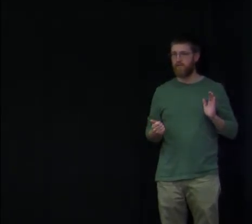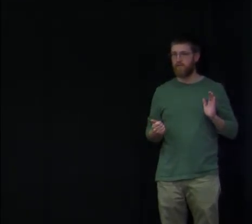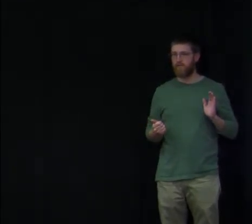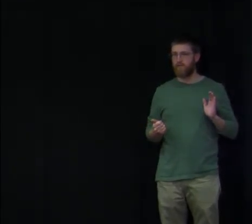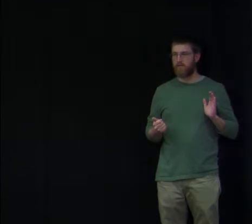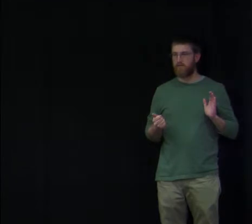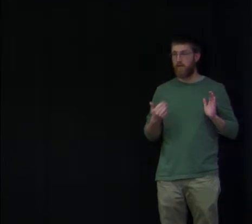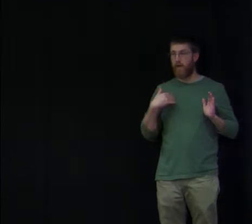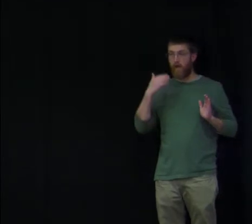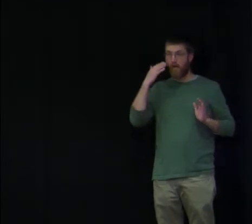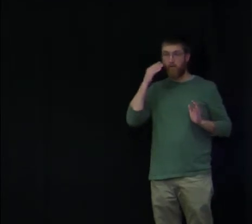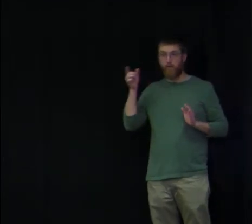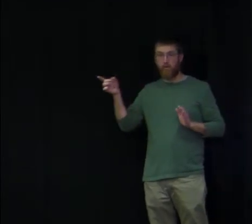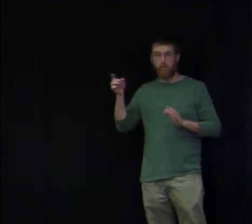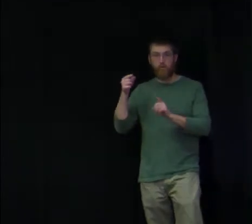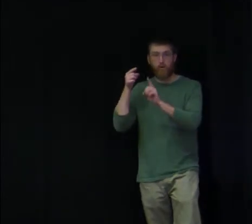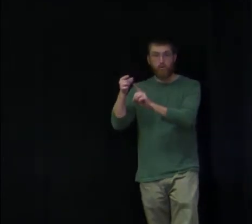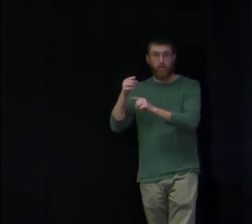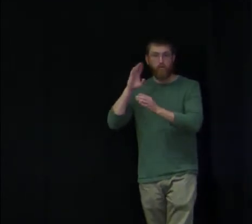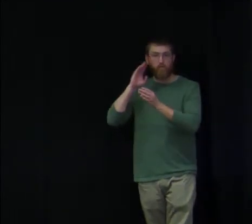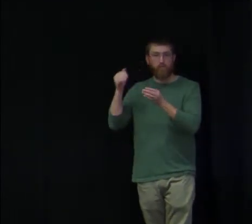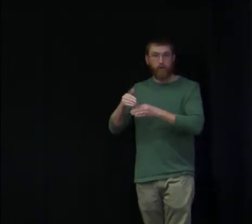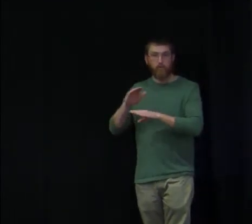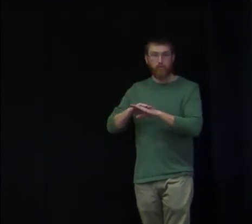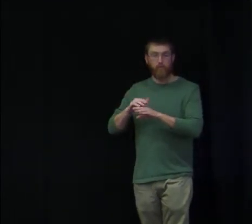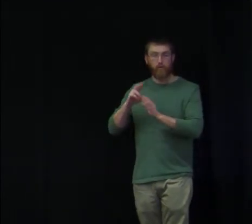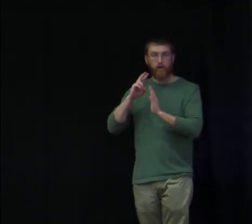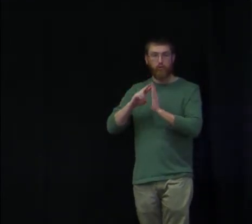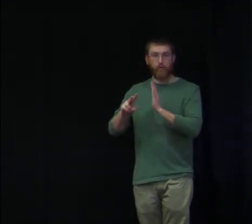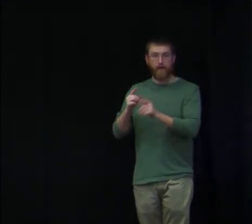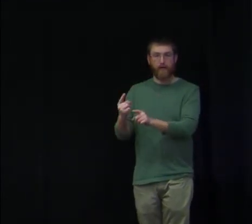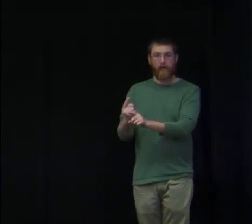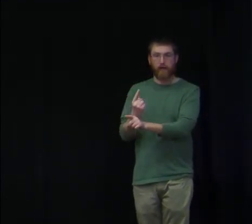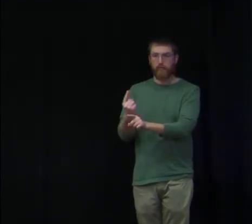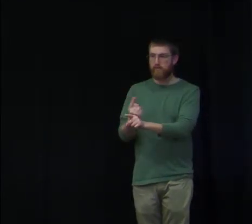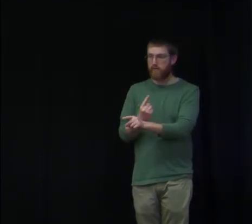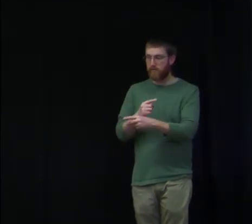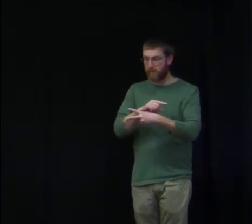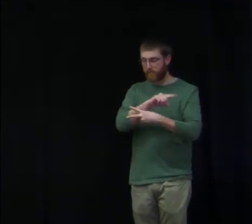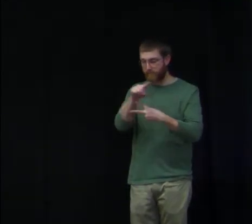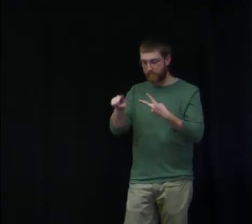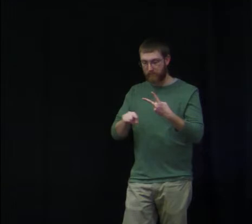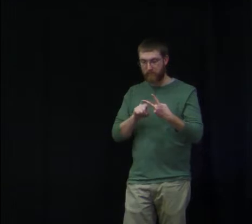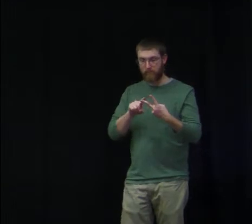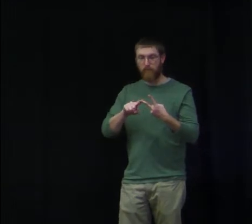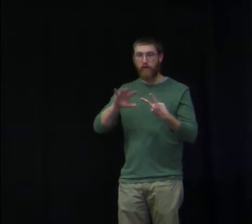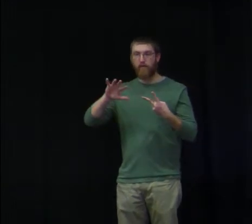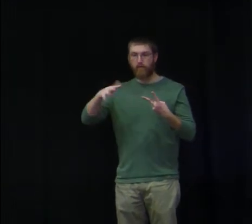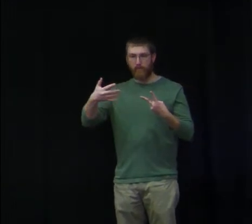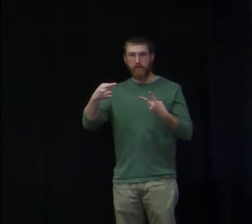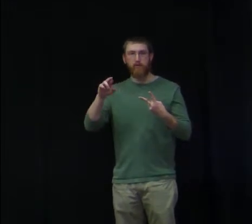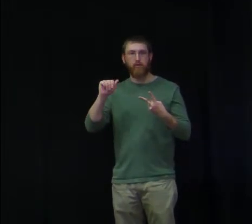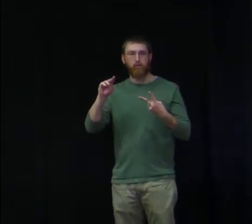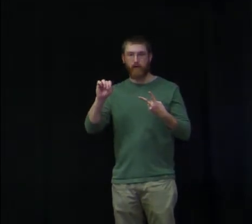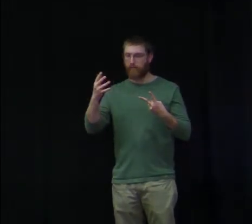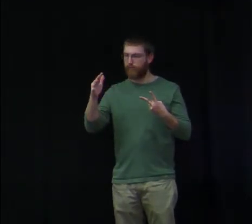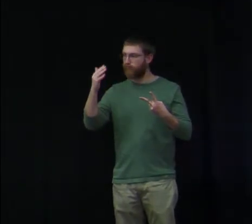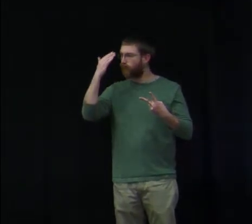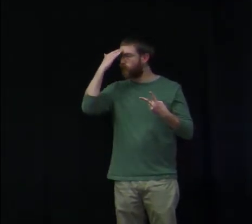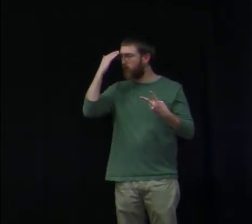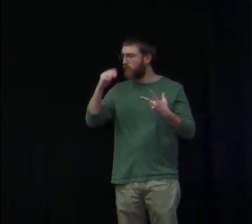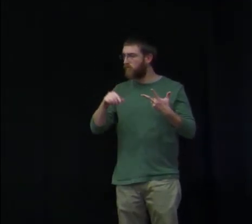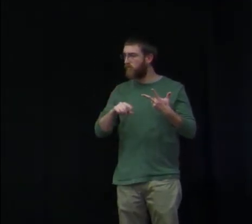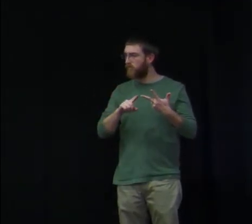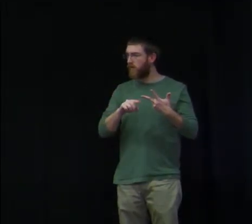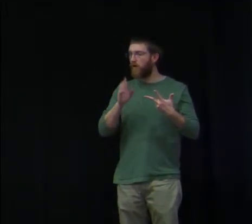going to focus on. I know it's going to focus on reading accuracy. I know it's going to be at the 5th grade level, and I know that